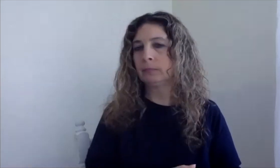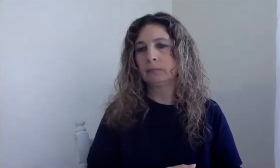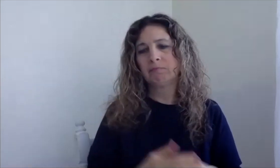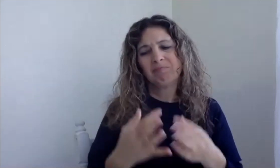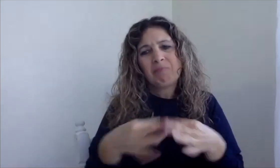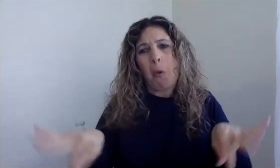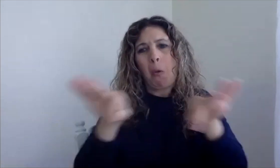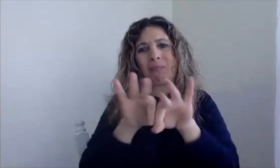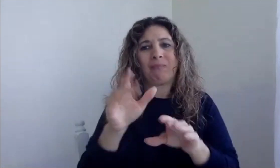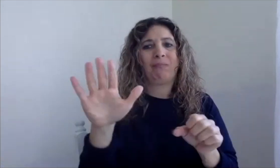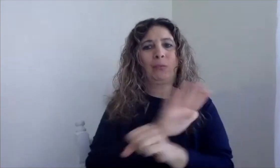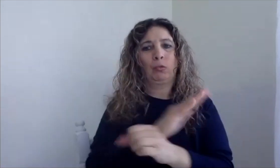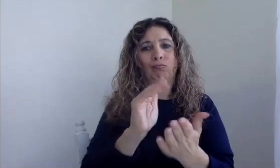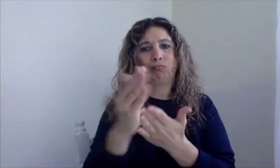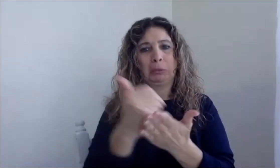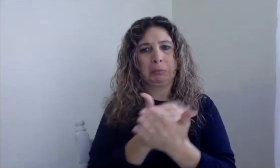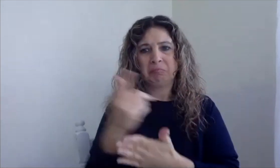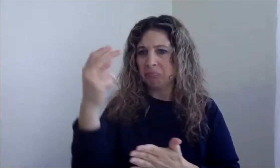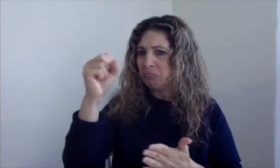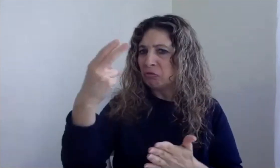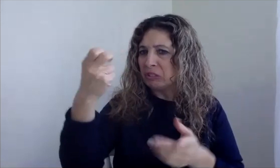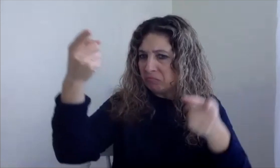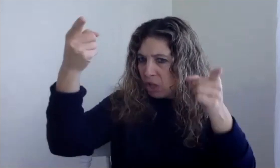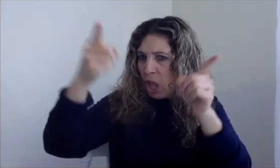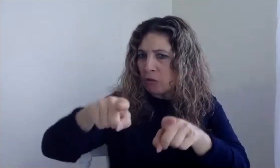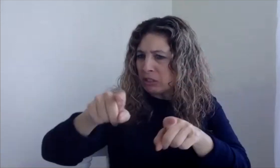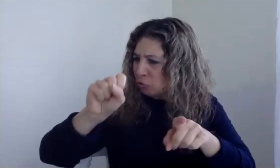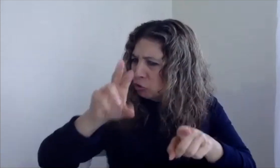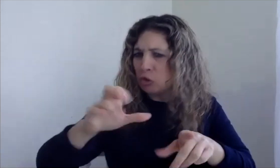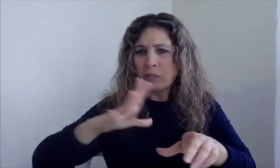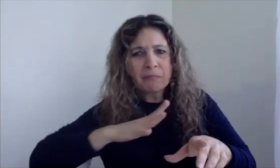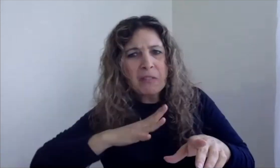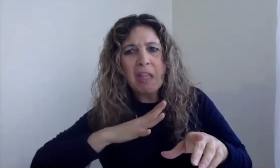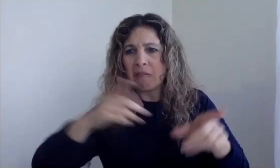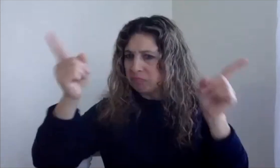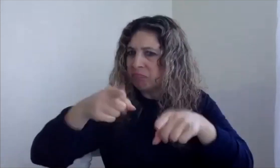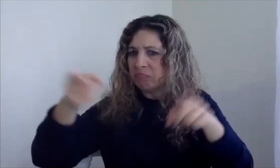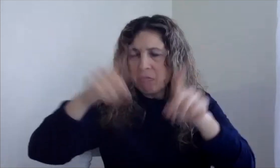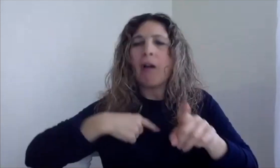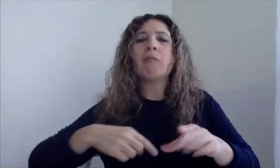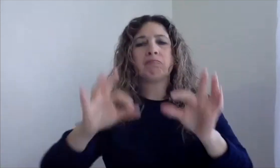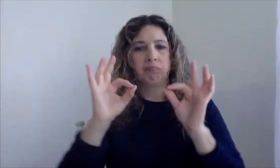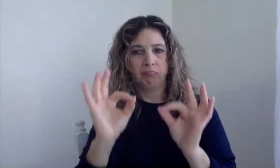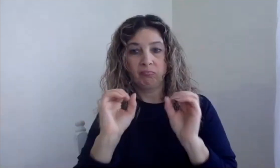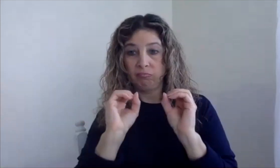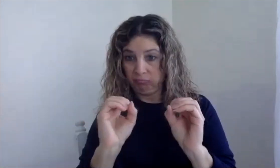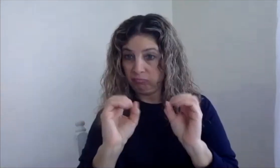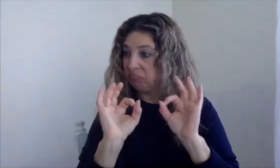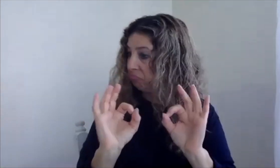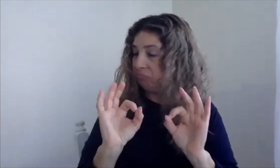recording of the Zoom meeting because I wanted it from my notes. And I think it relates to my goal of 100% transparency. And